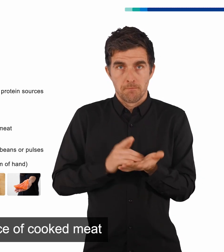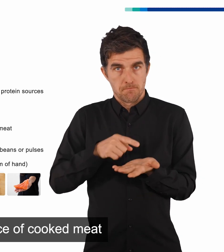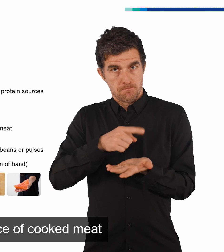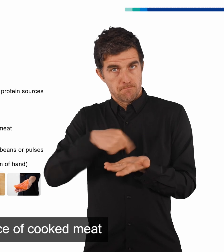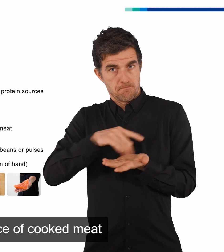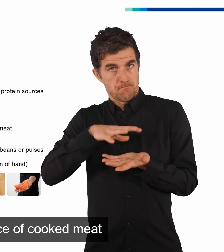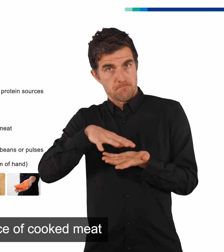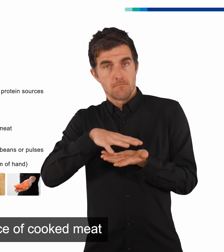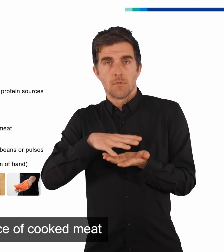1 handful of nuts,